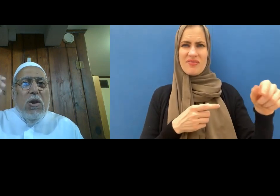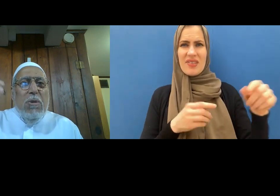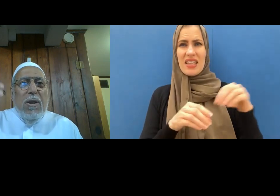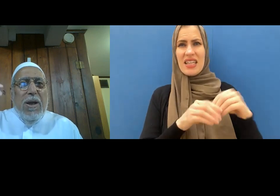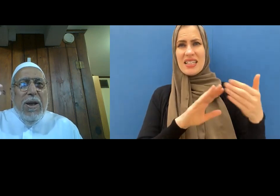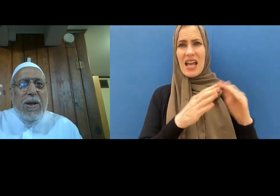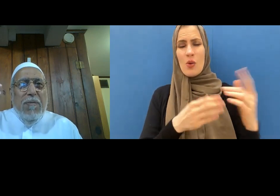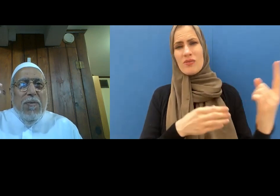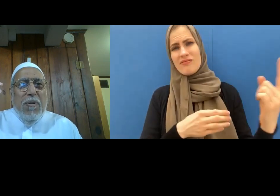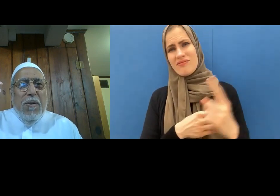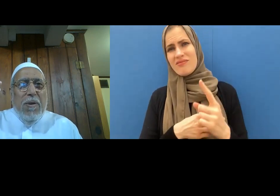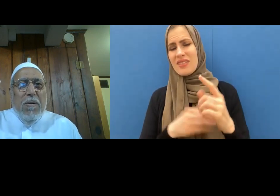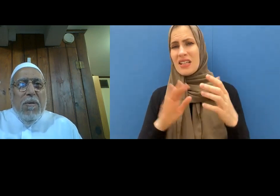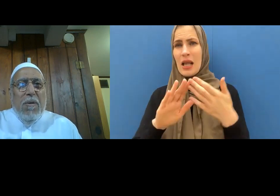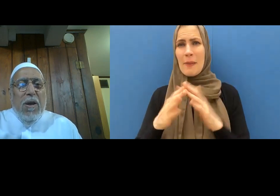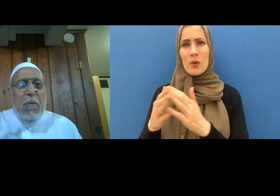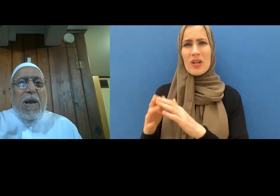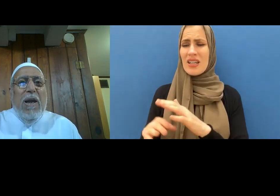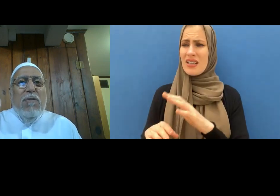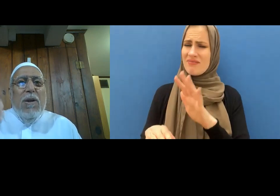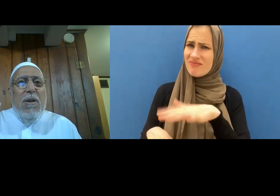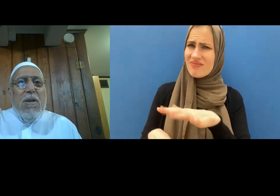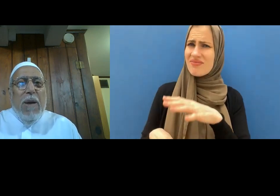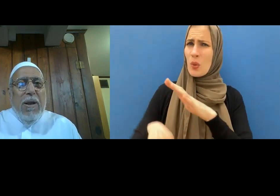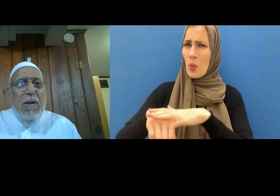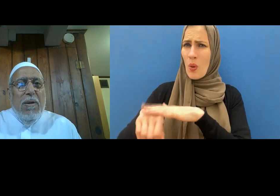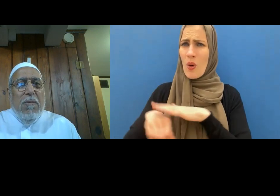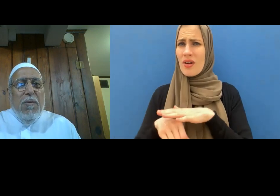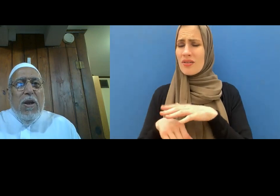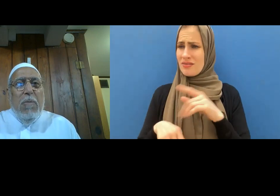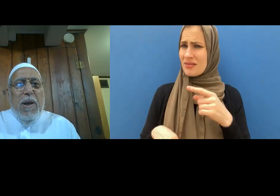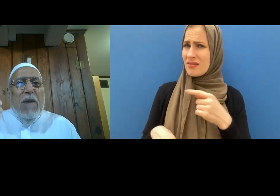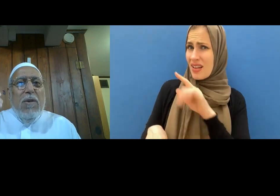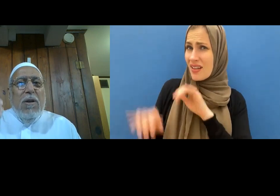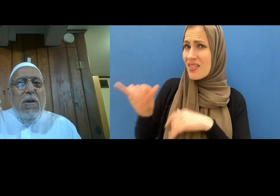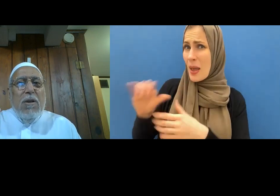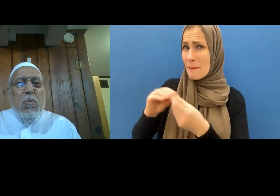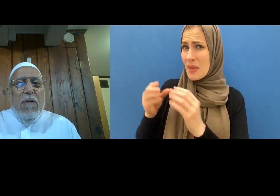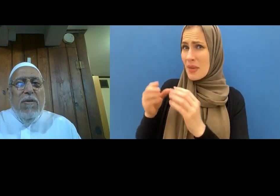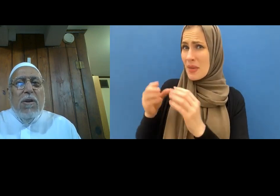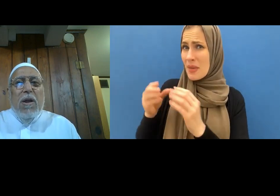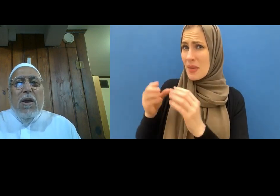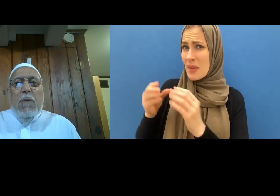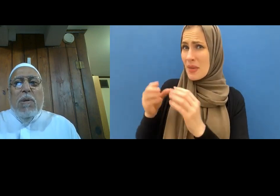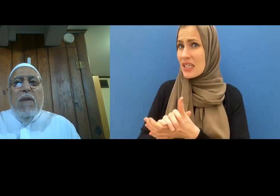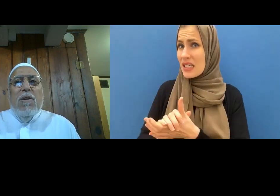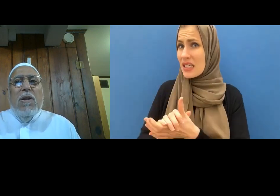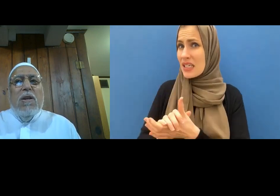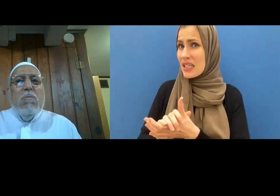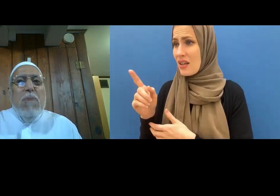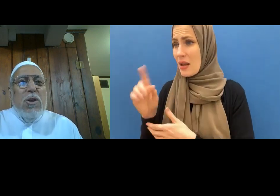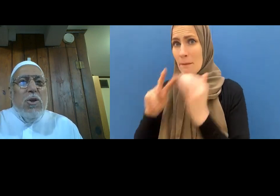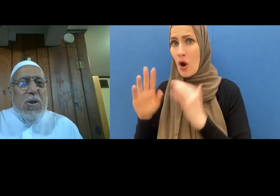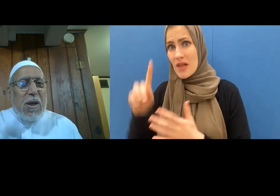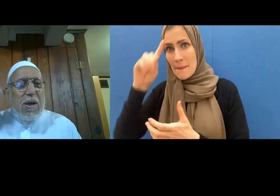his community. He believed in this man. He believed in this prophet. He believed in